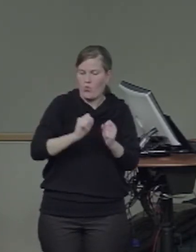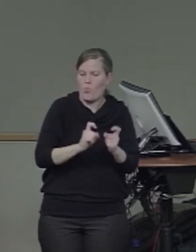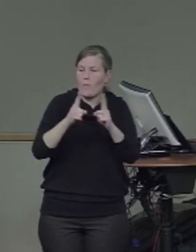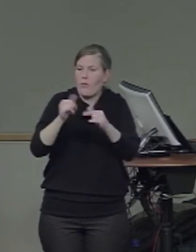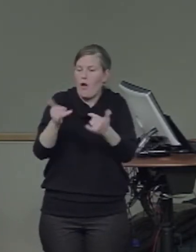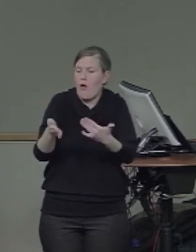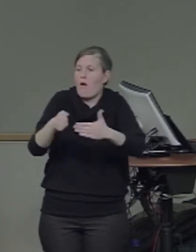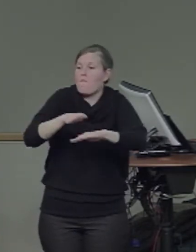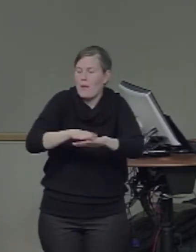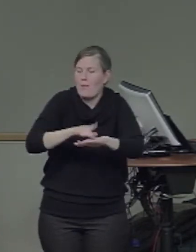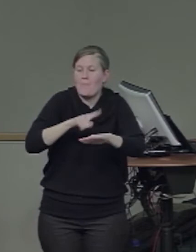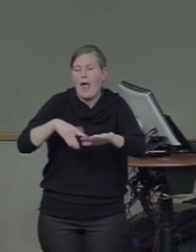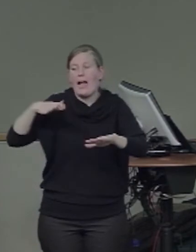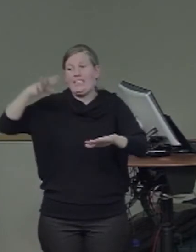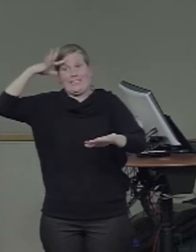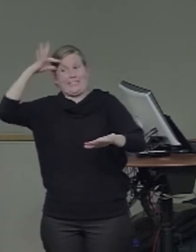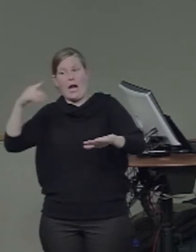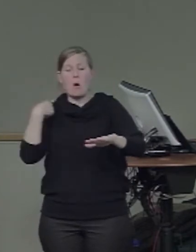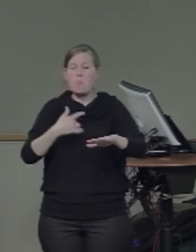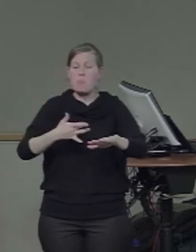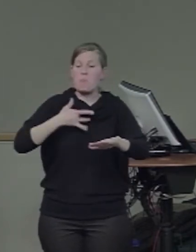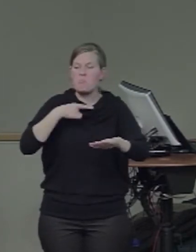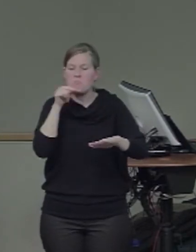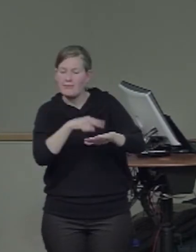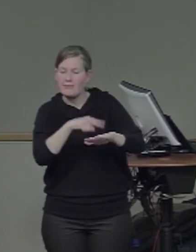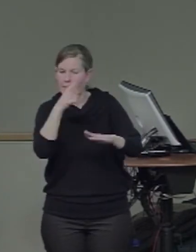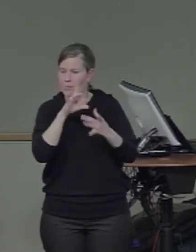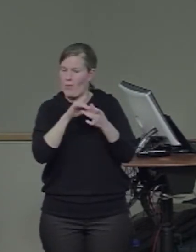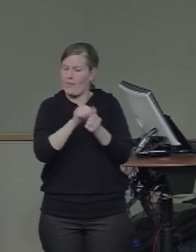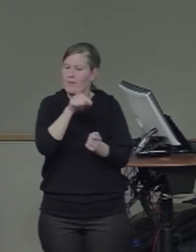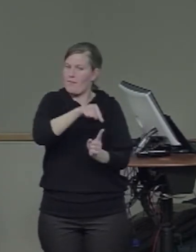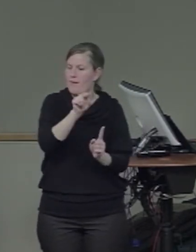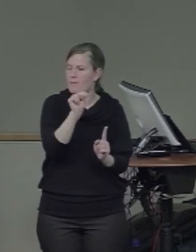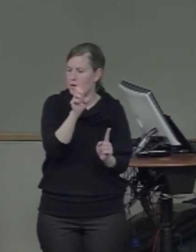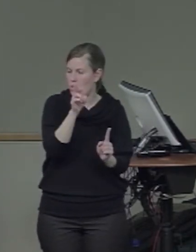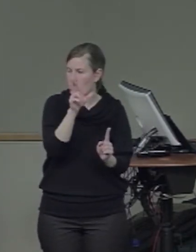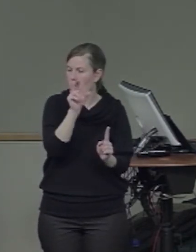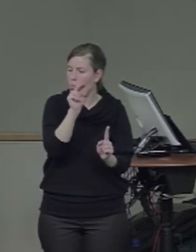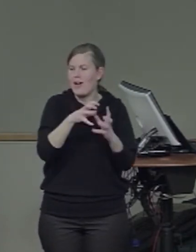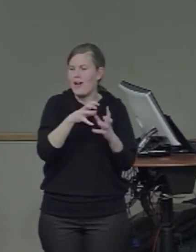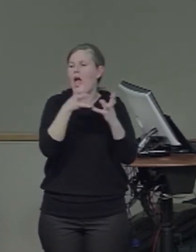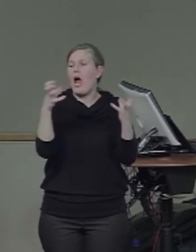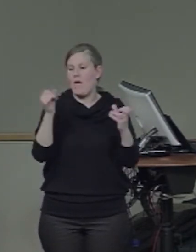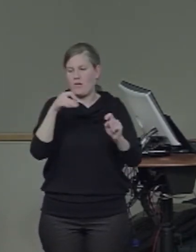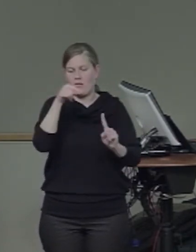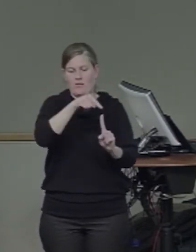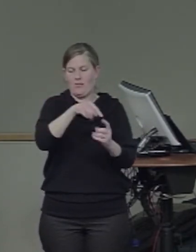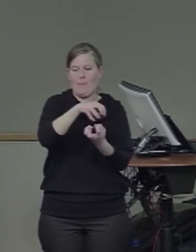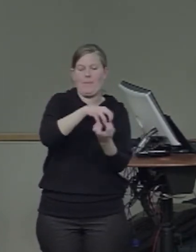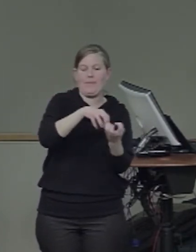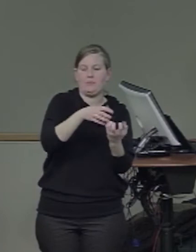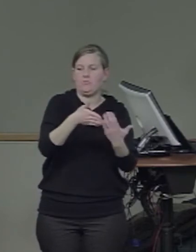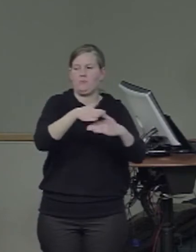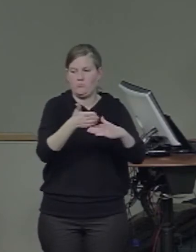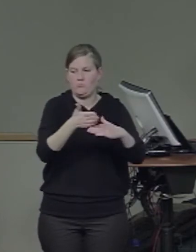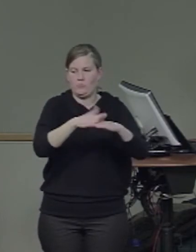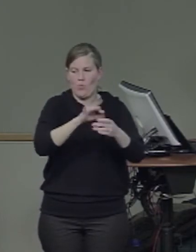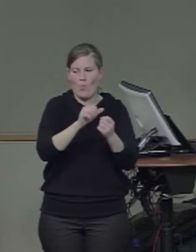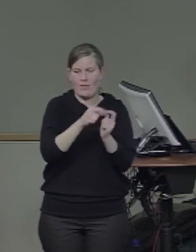we're, the evidence we have suggests even a considerable degree of intermingling at this detailed level.